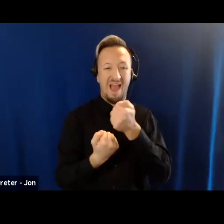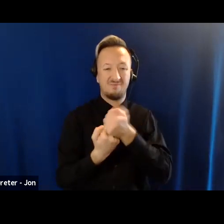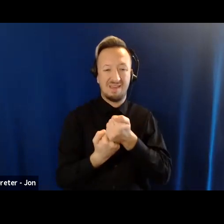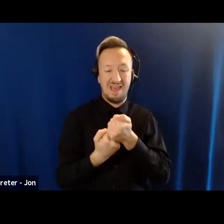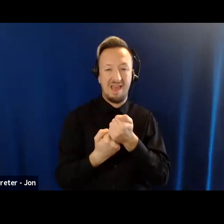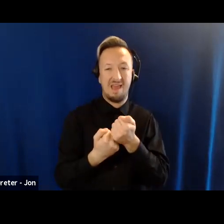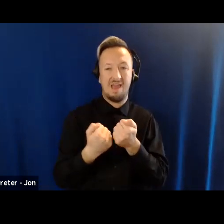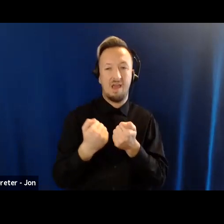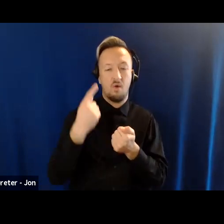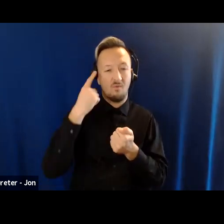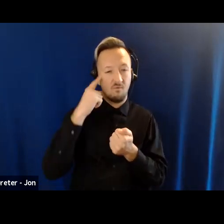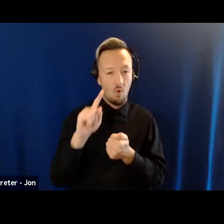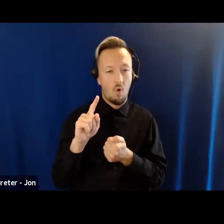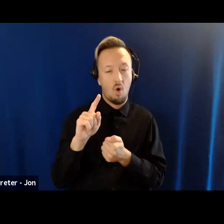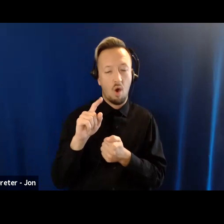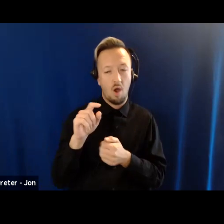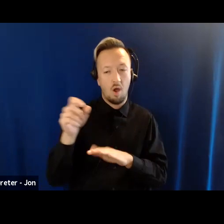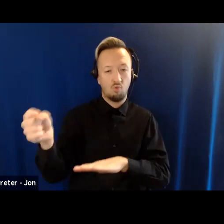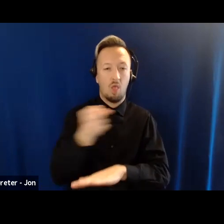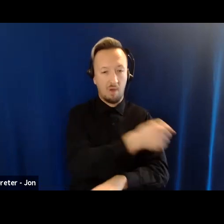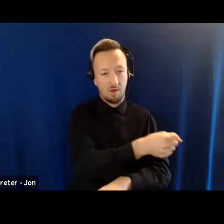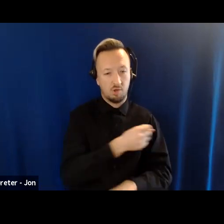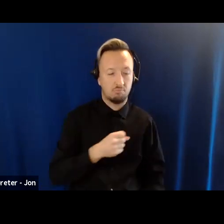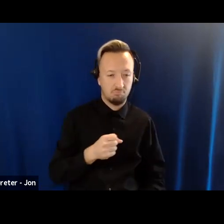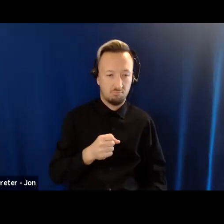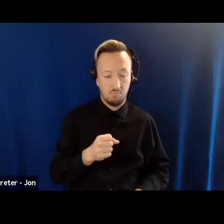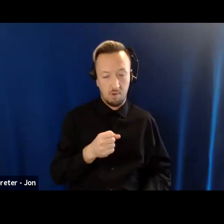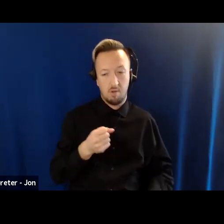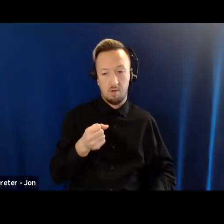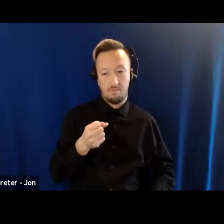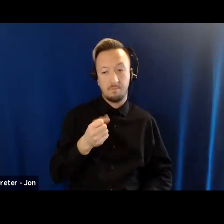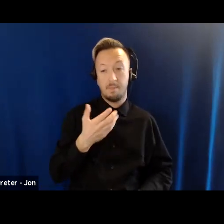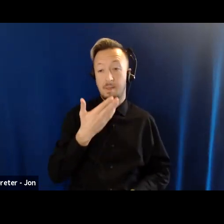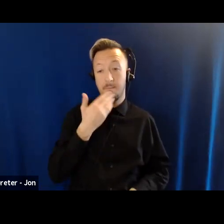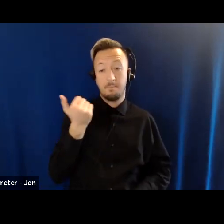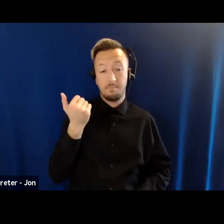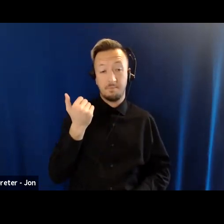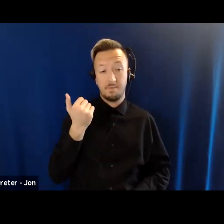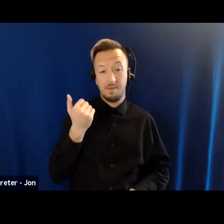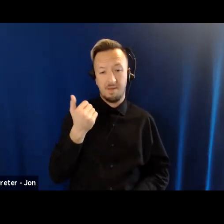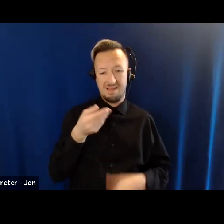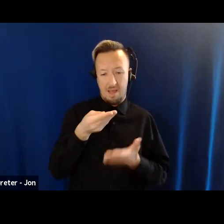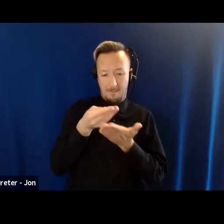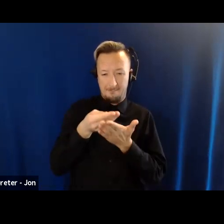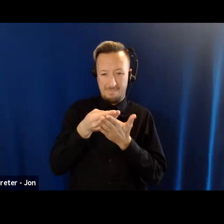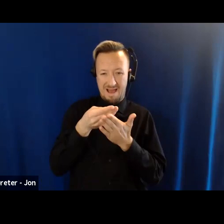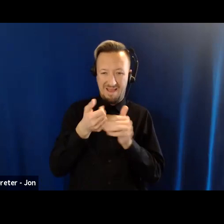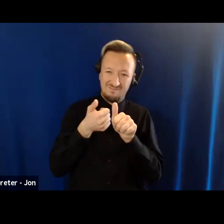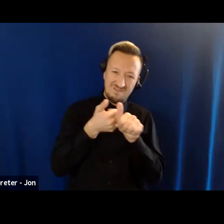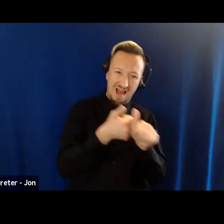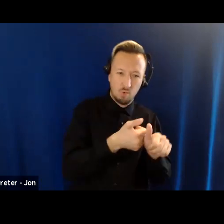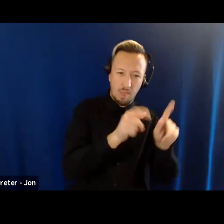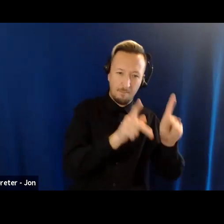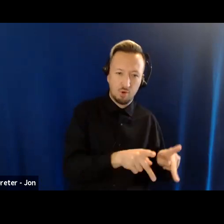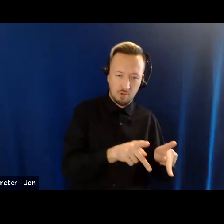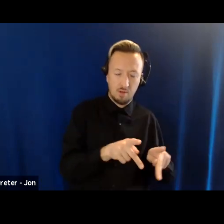for relocation? So, I mean, working with your, money follows the person dollars at the state